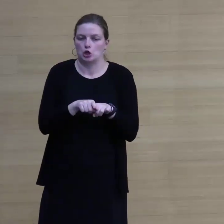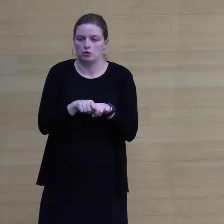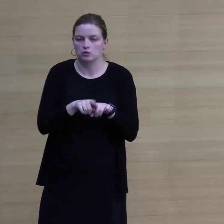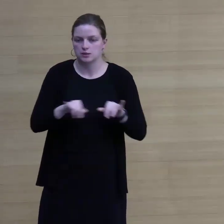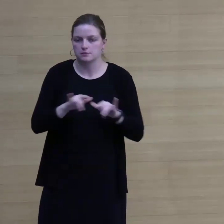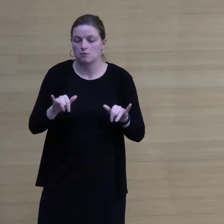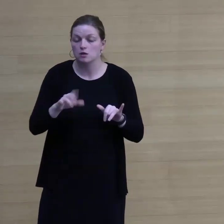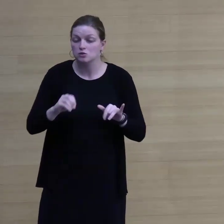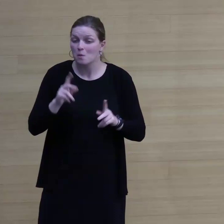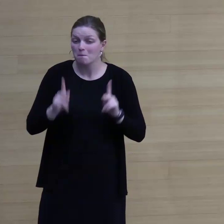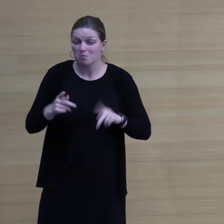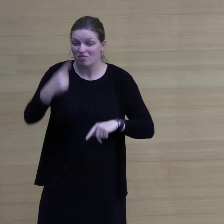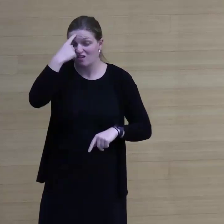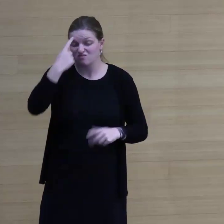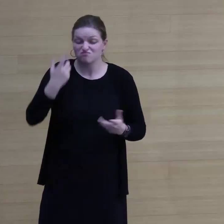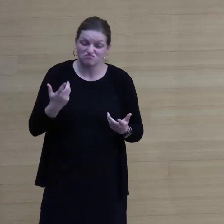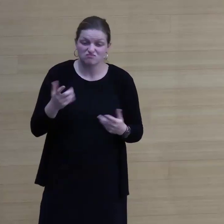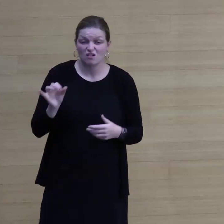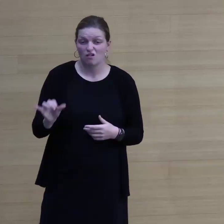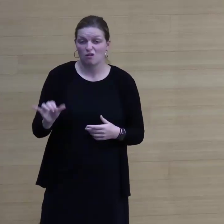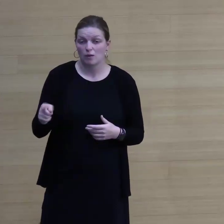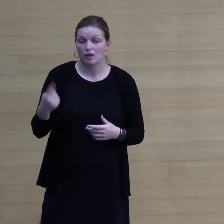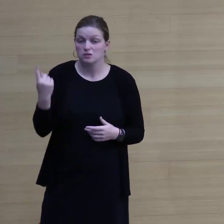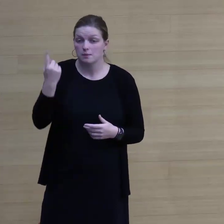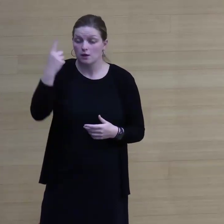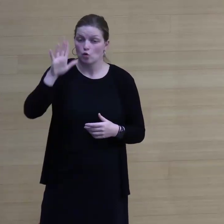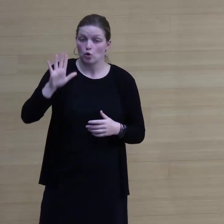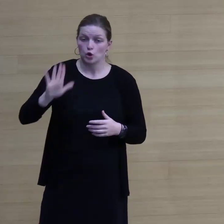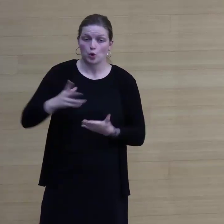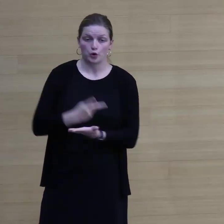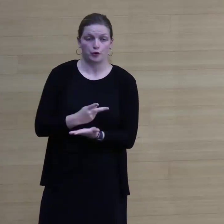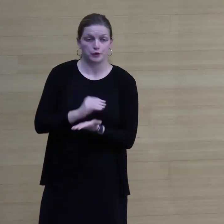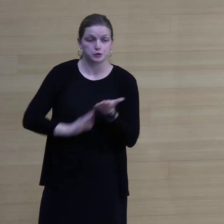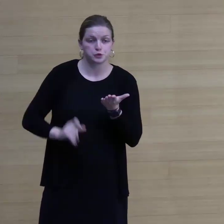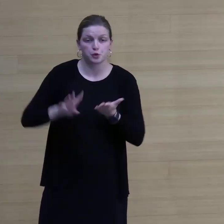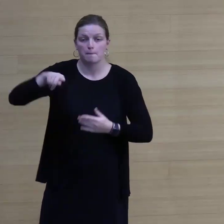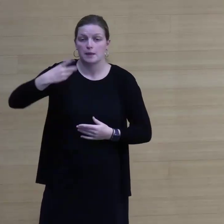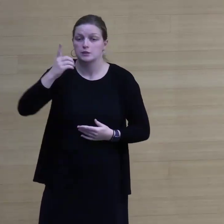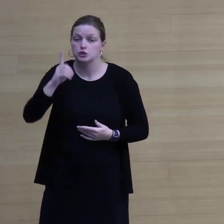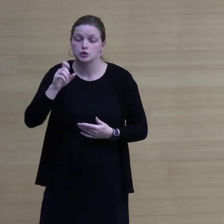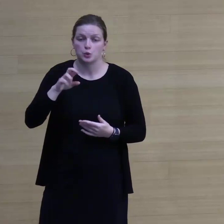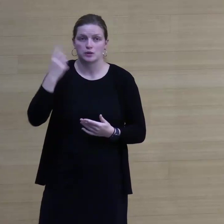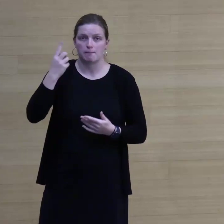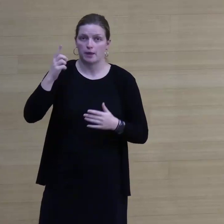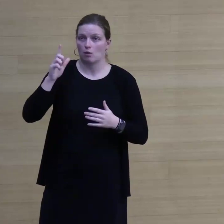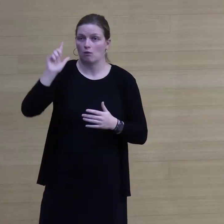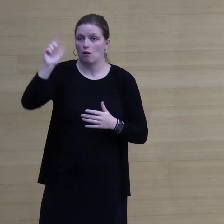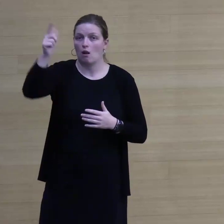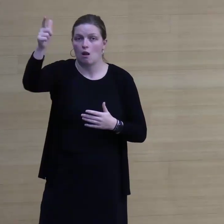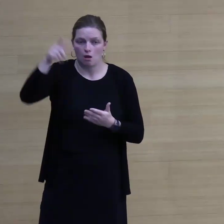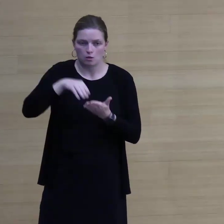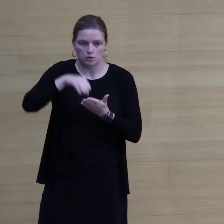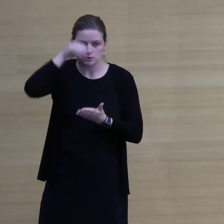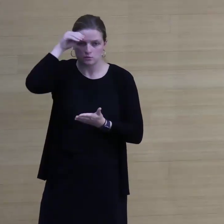think people often think, oh, that's something for your graduate students or PhD. That's something we talk about in academia.